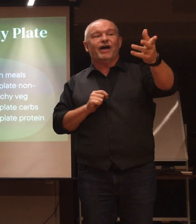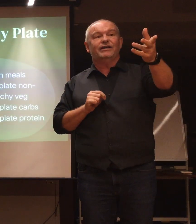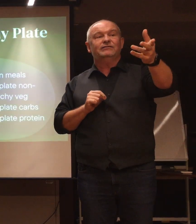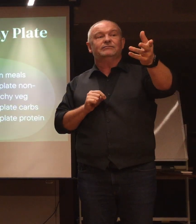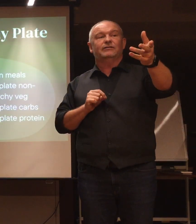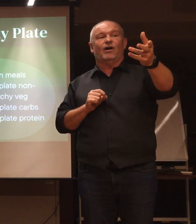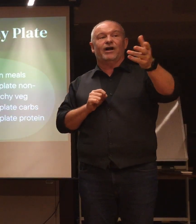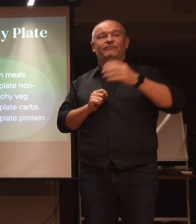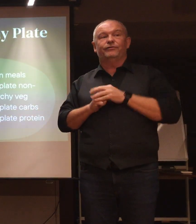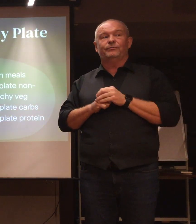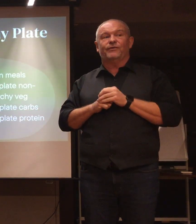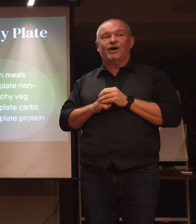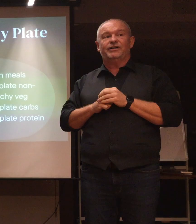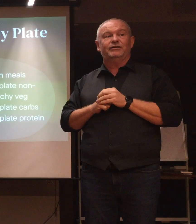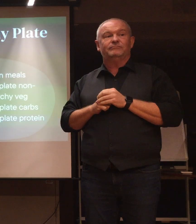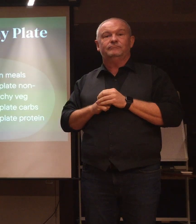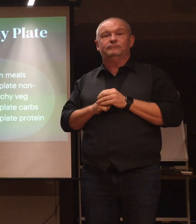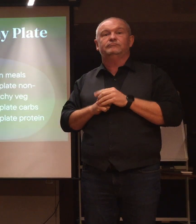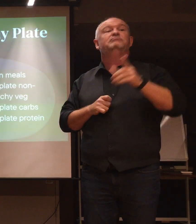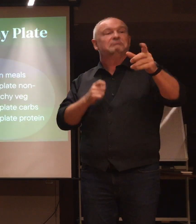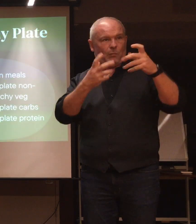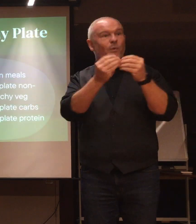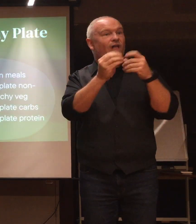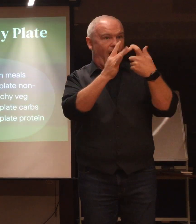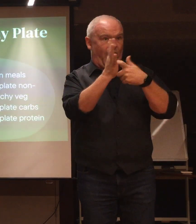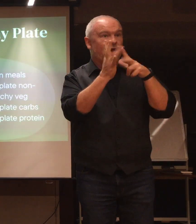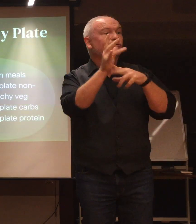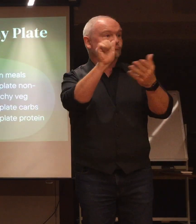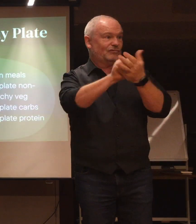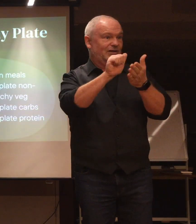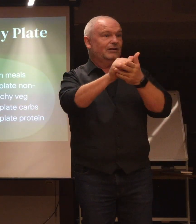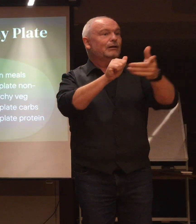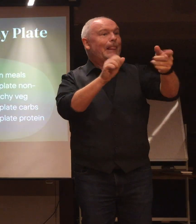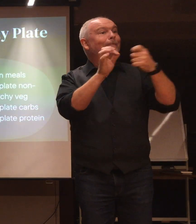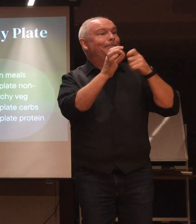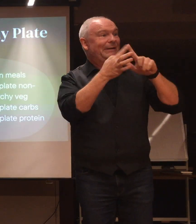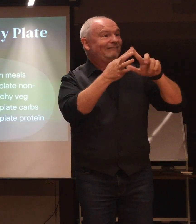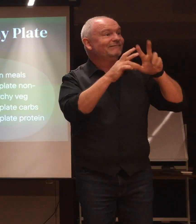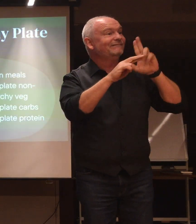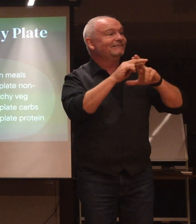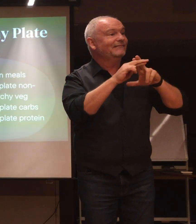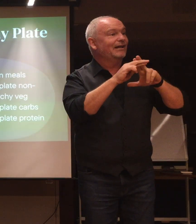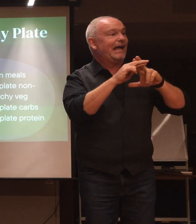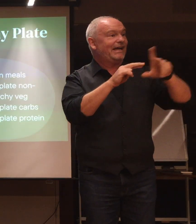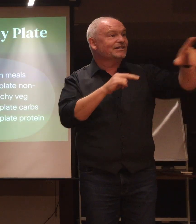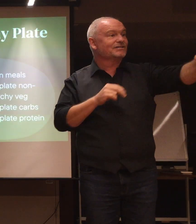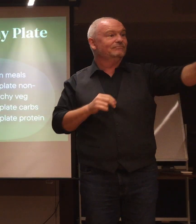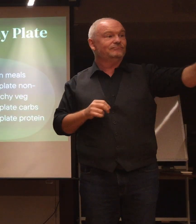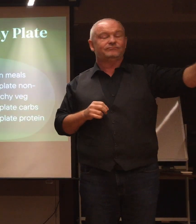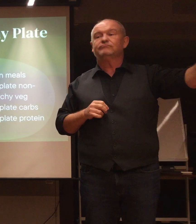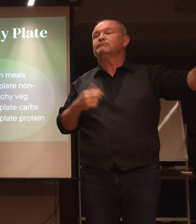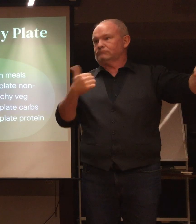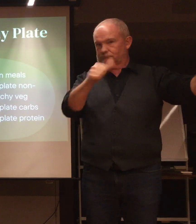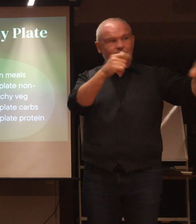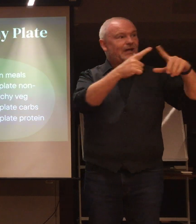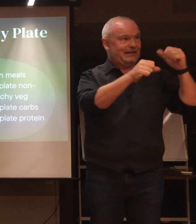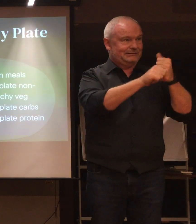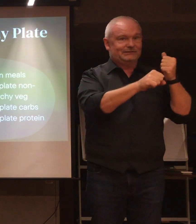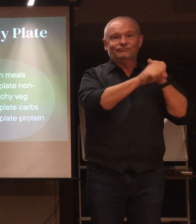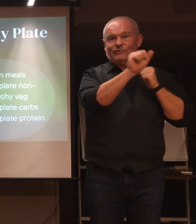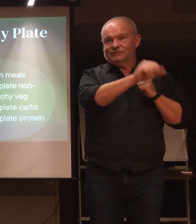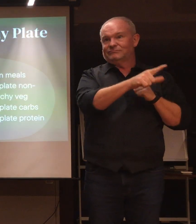Iron, Yep. iron, food with iron in it. Food with iron. Yep, so beef. Eggs. Eggs.